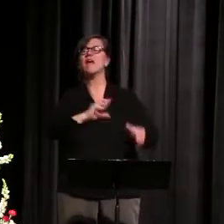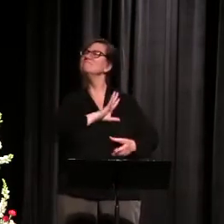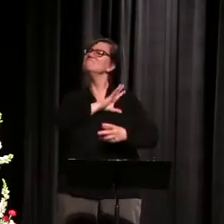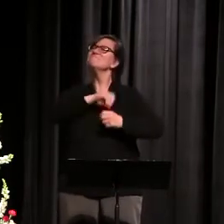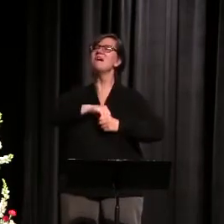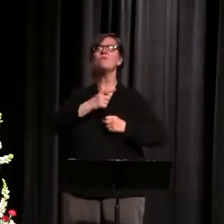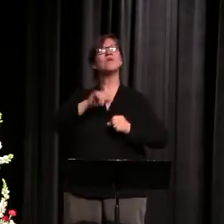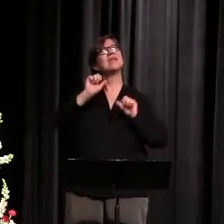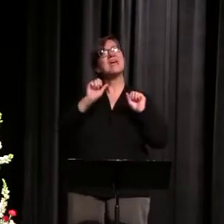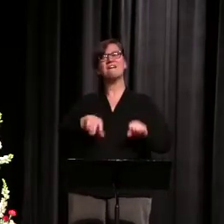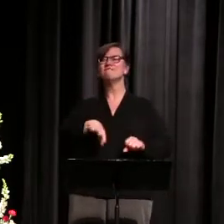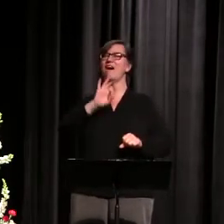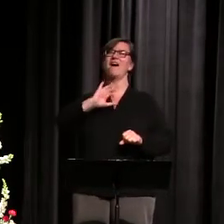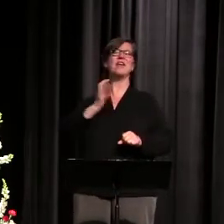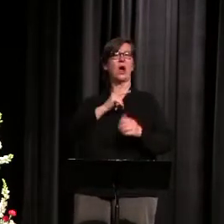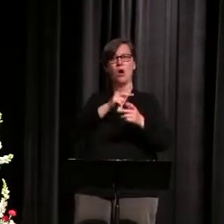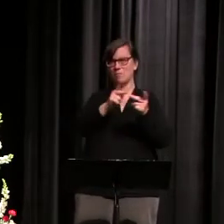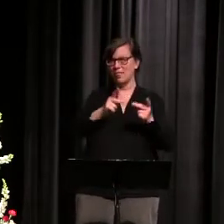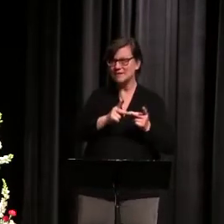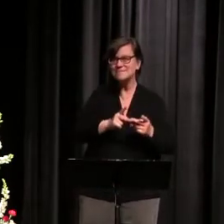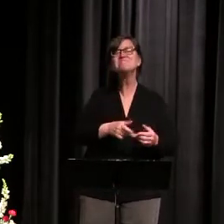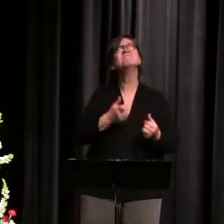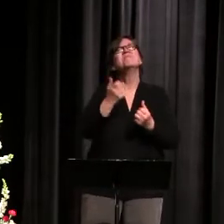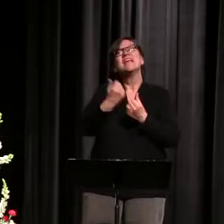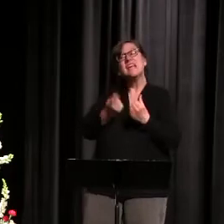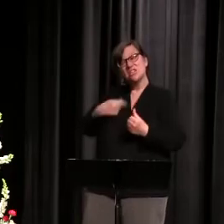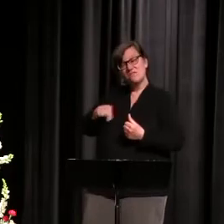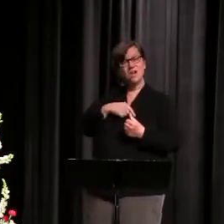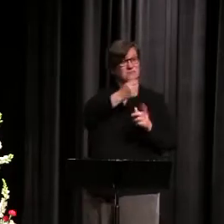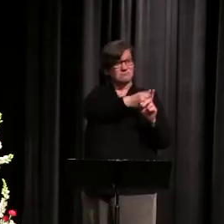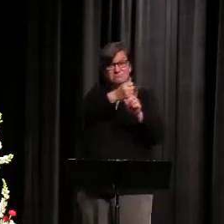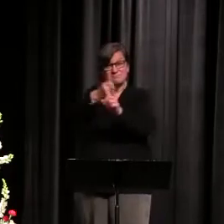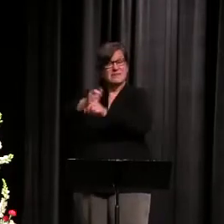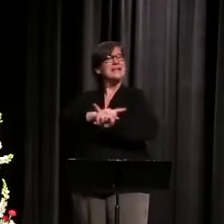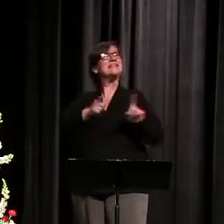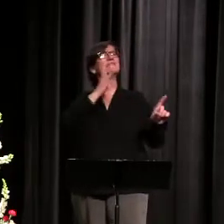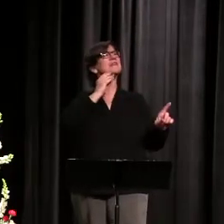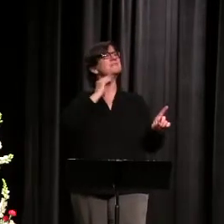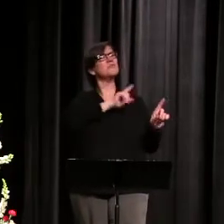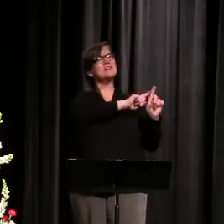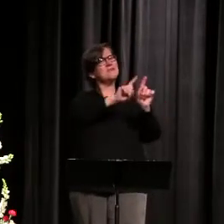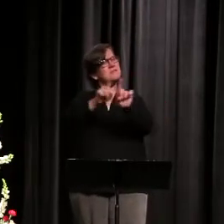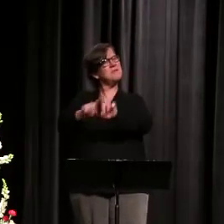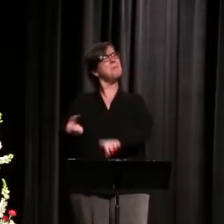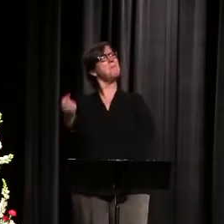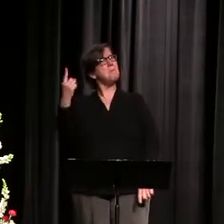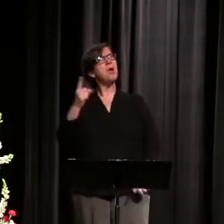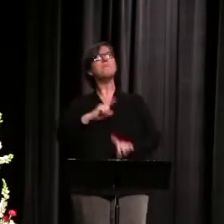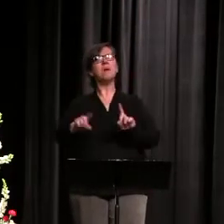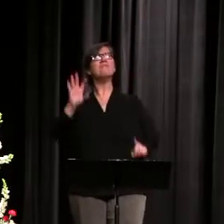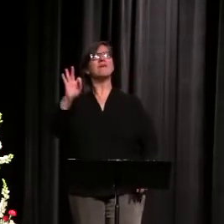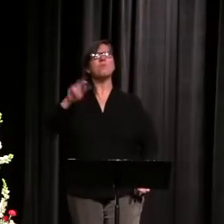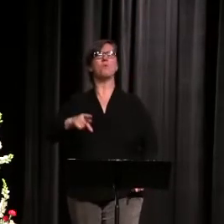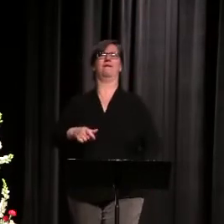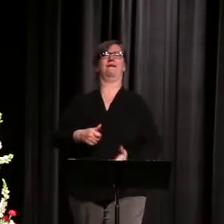place. Each of us had a different experience overall, thanks to Fairport for allowing us to have the chance to find